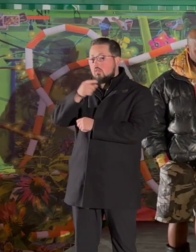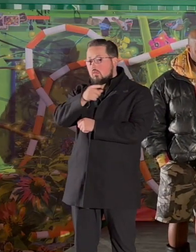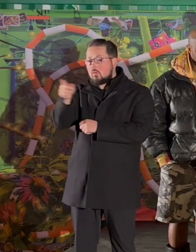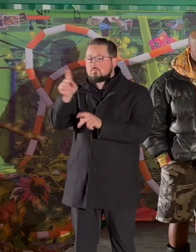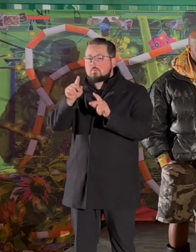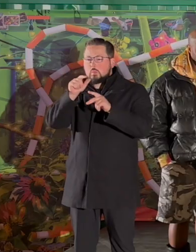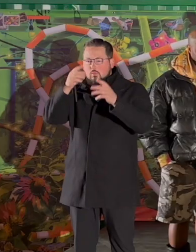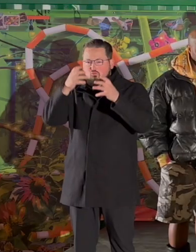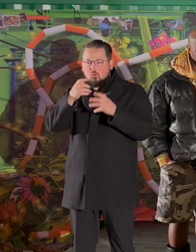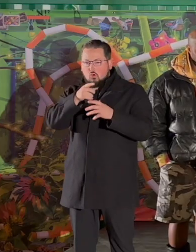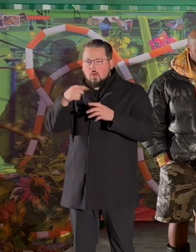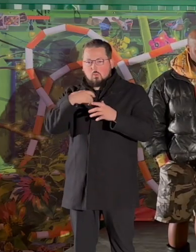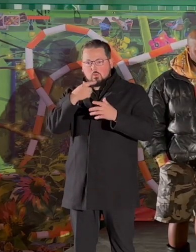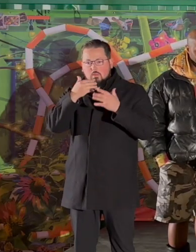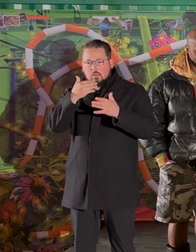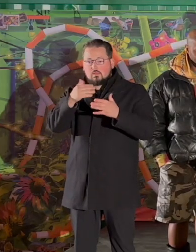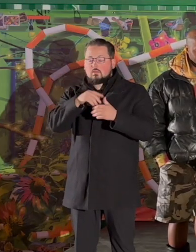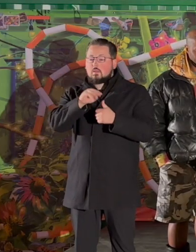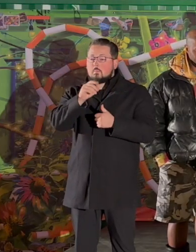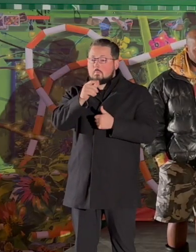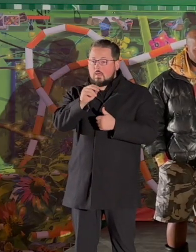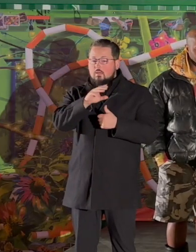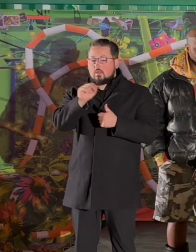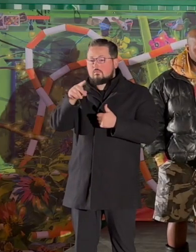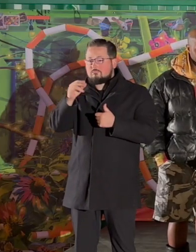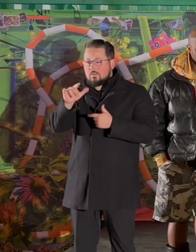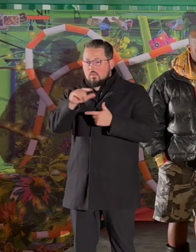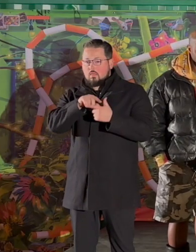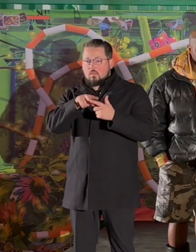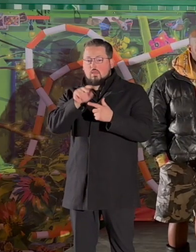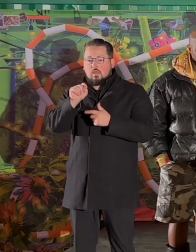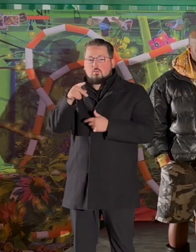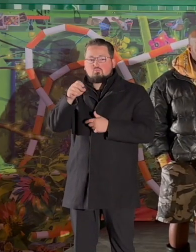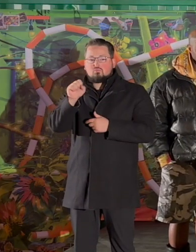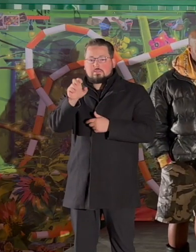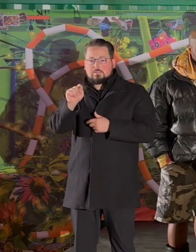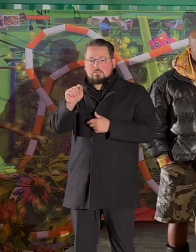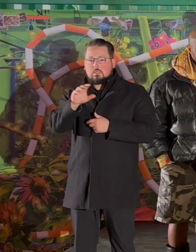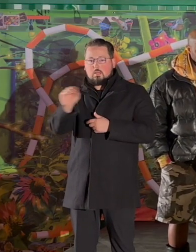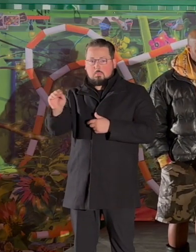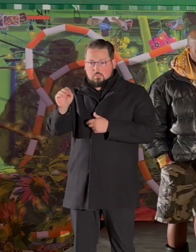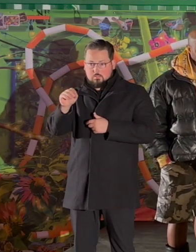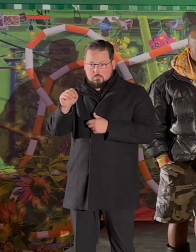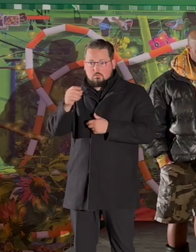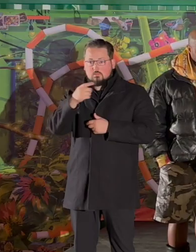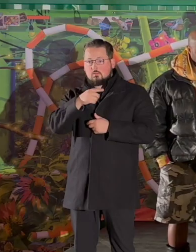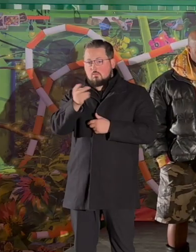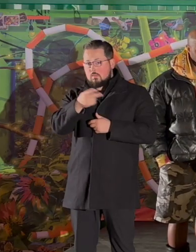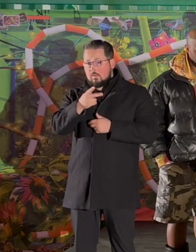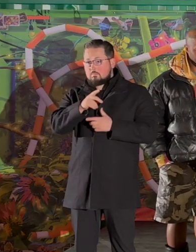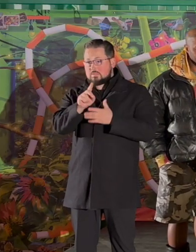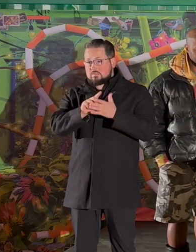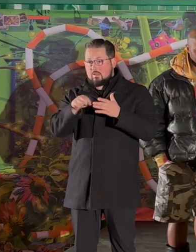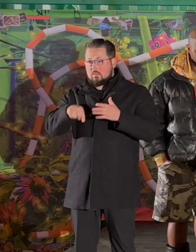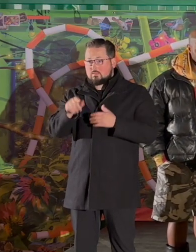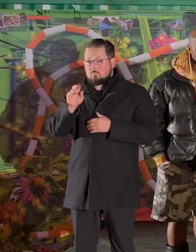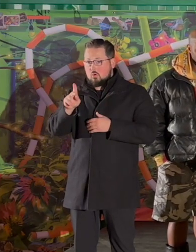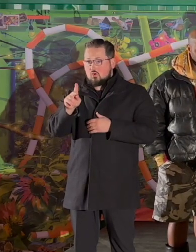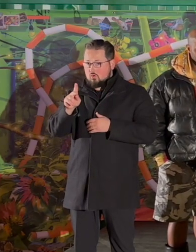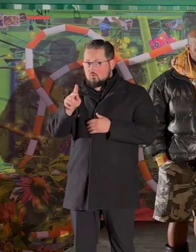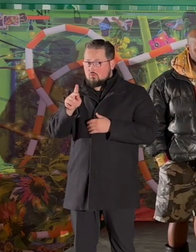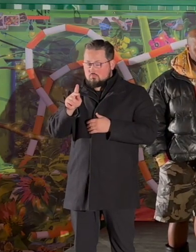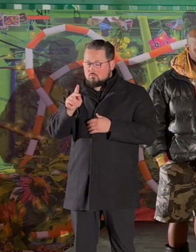thank. Megan and Phil at Present Company, they had been designing this park